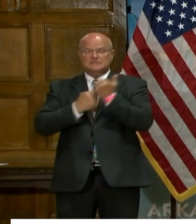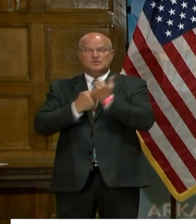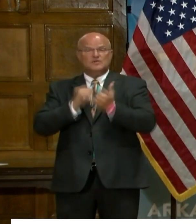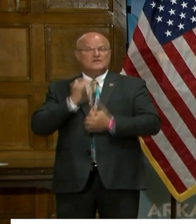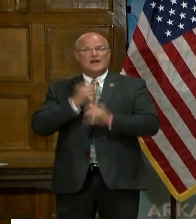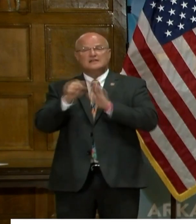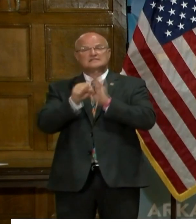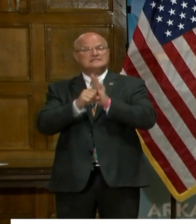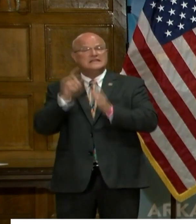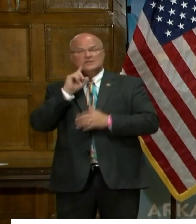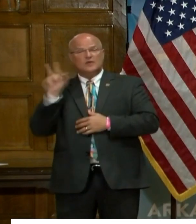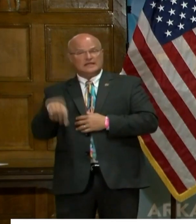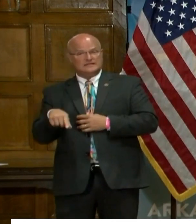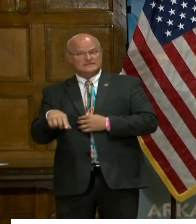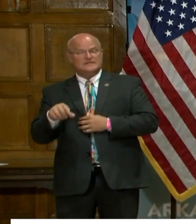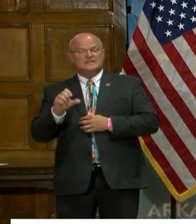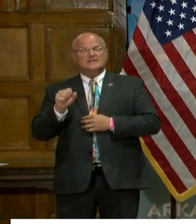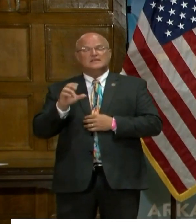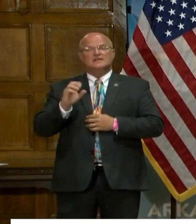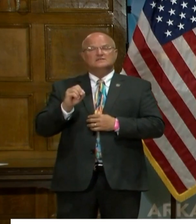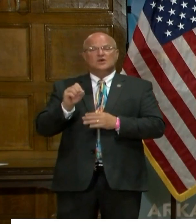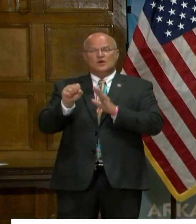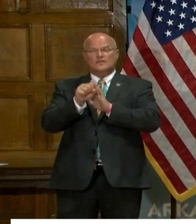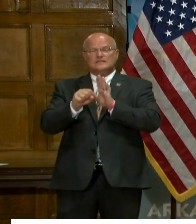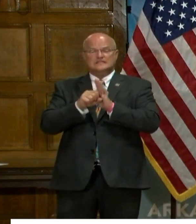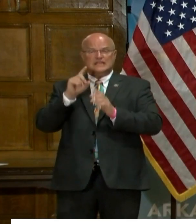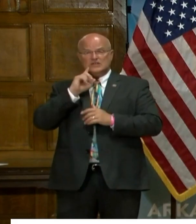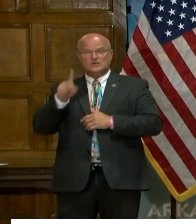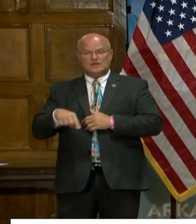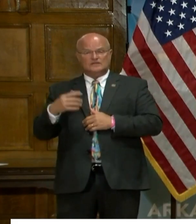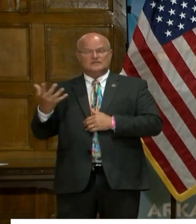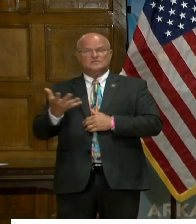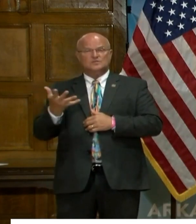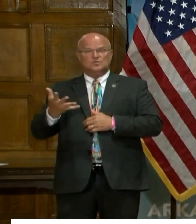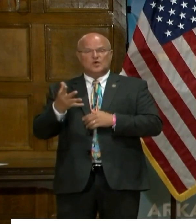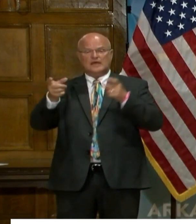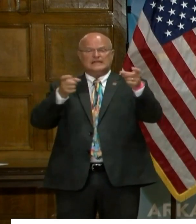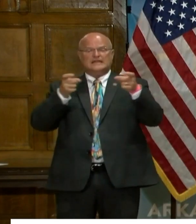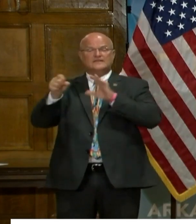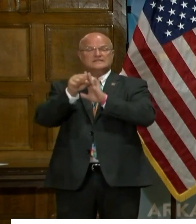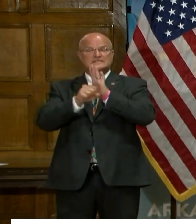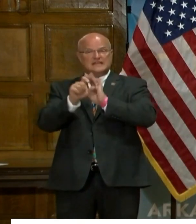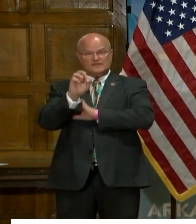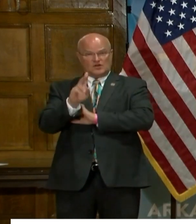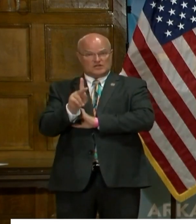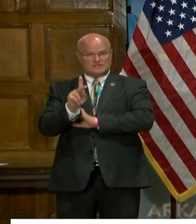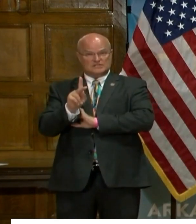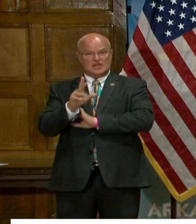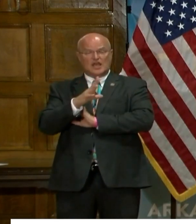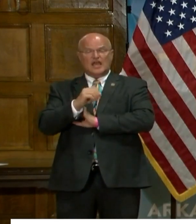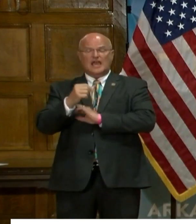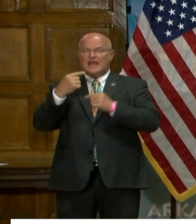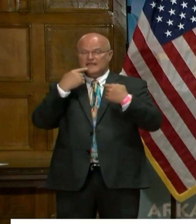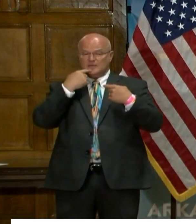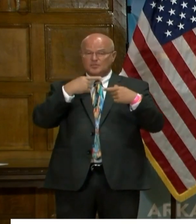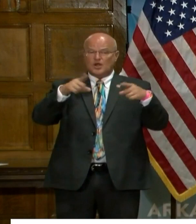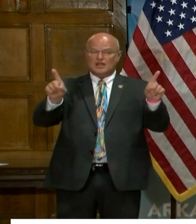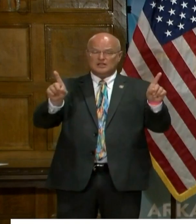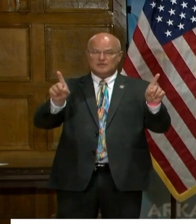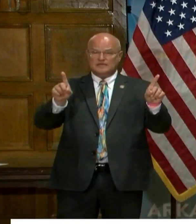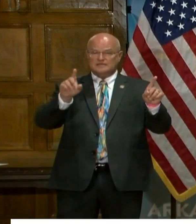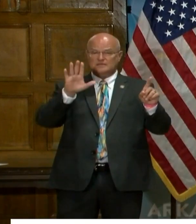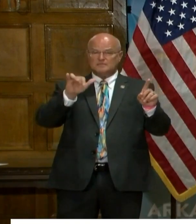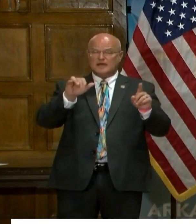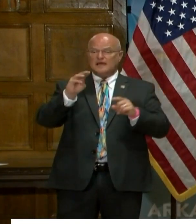of our state directives. And the state directives is what governs the state of Arkansas, and the proclamation of the